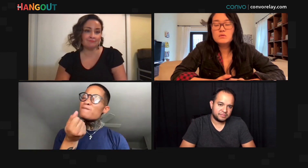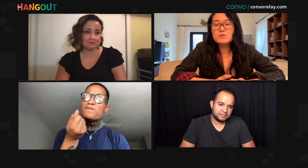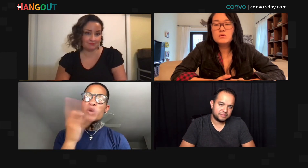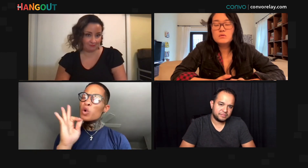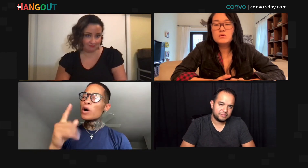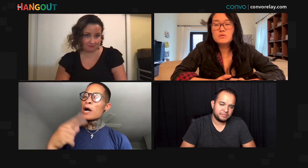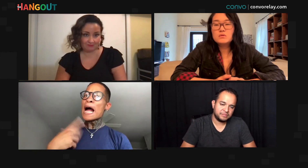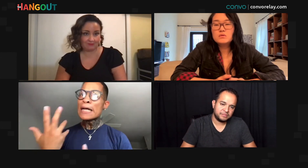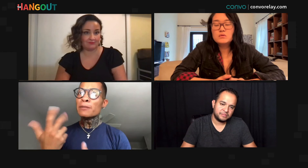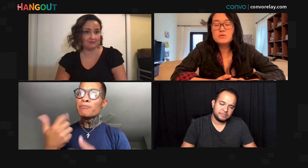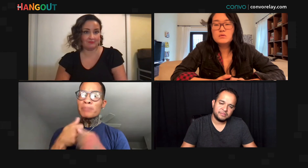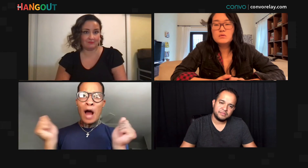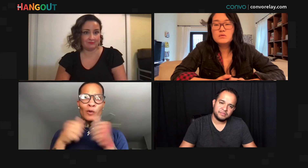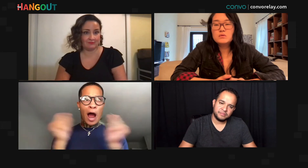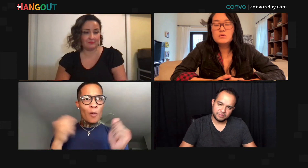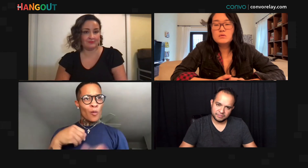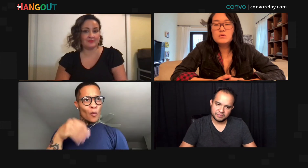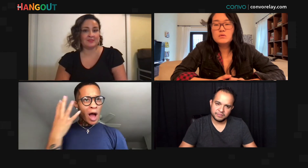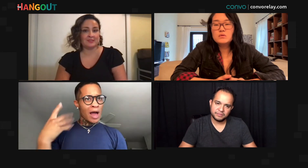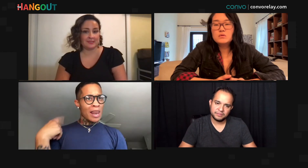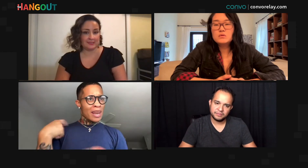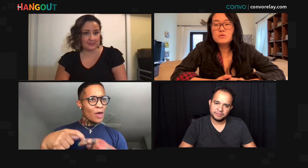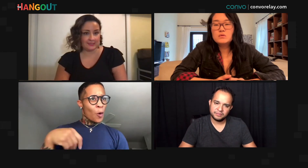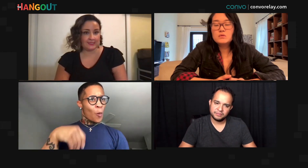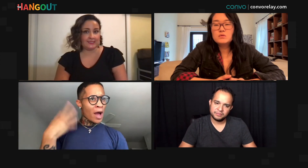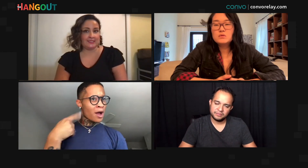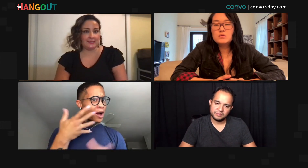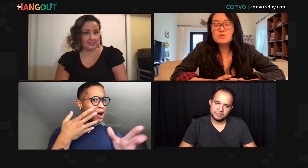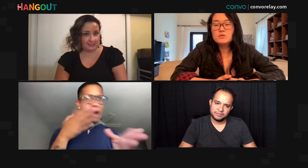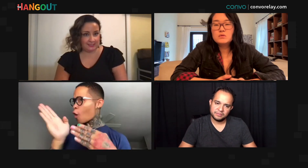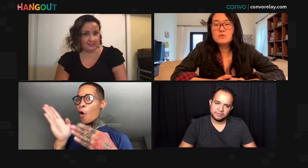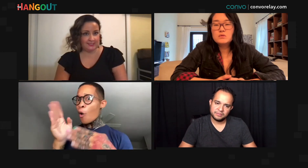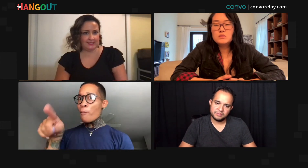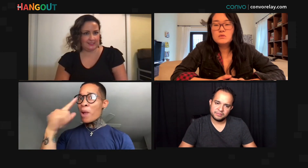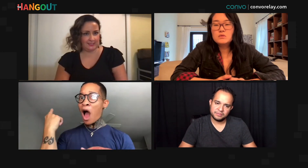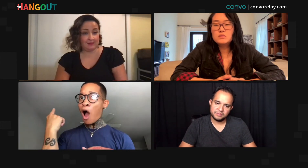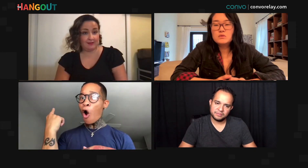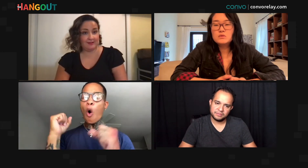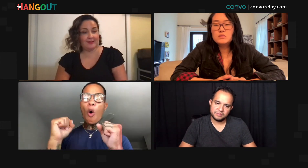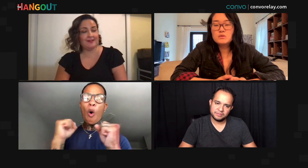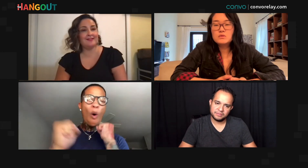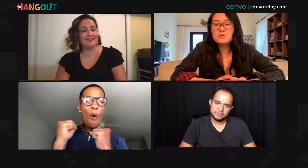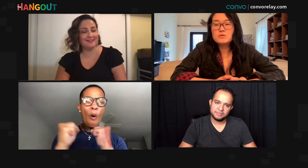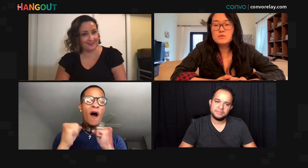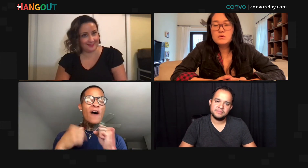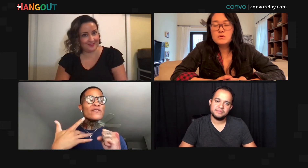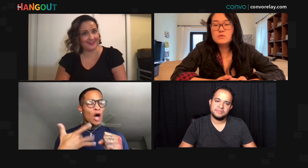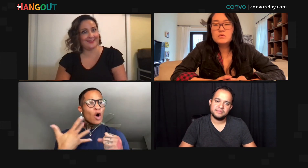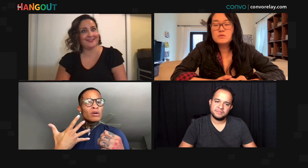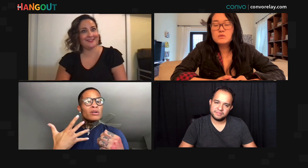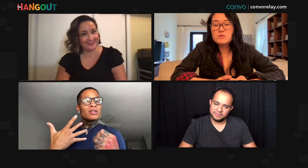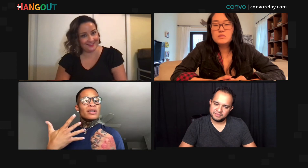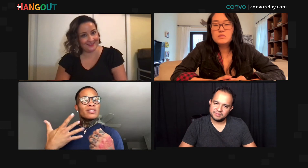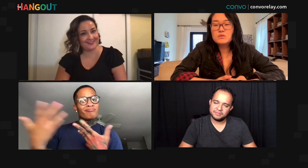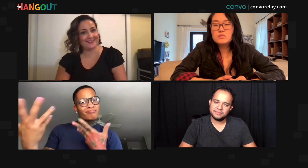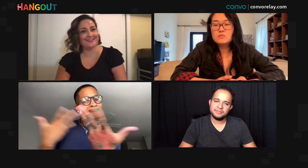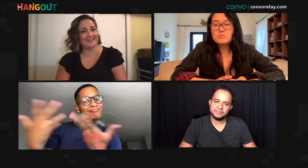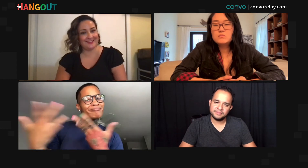are very few who became out. I saw more like white celebrities,